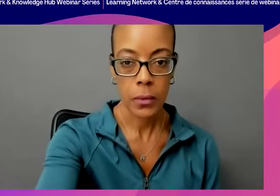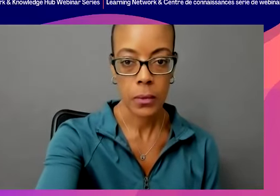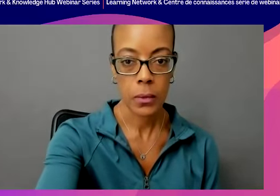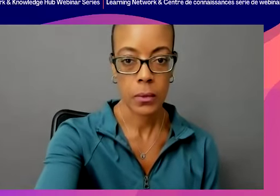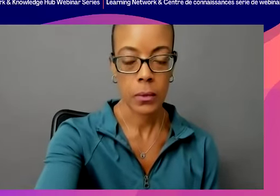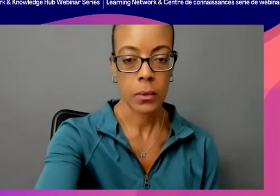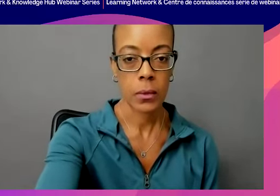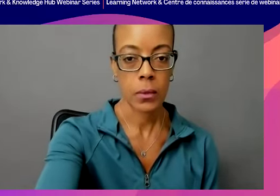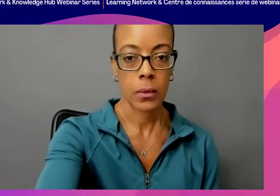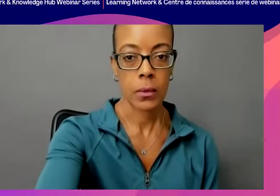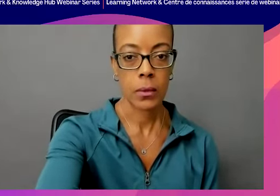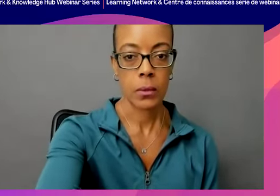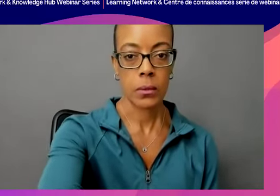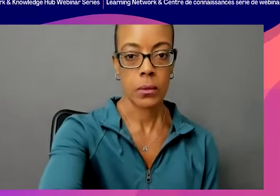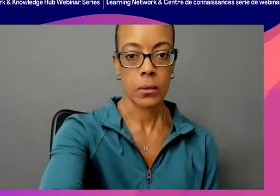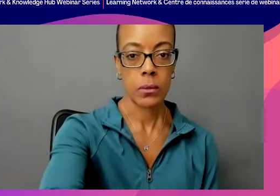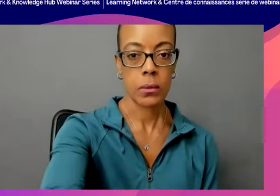So,